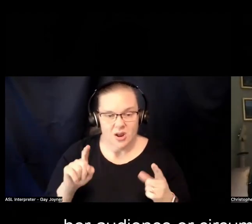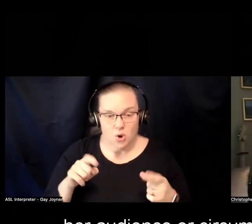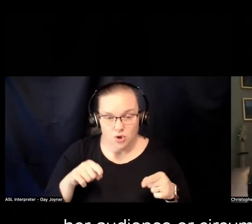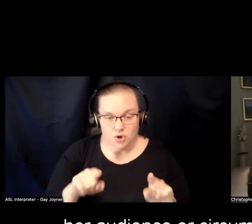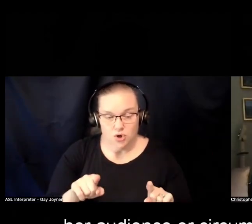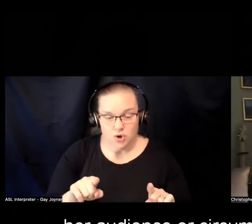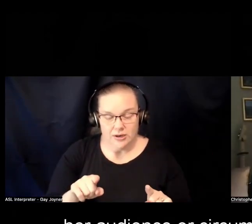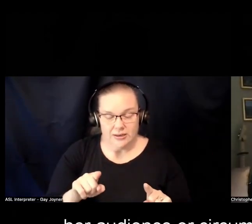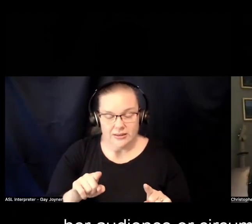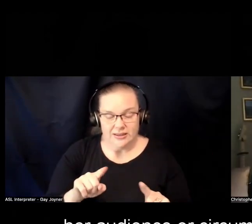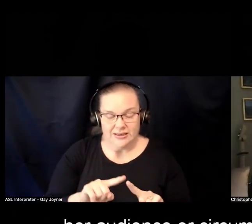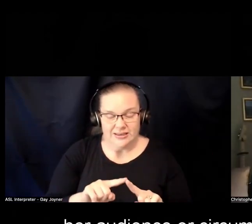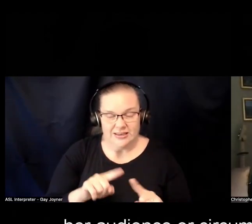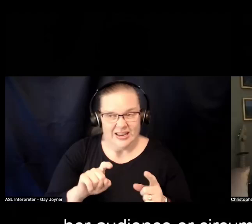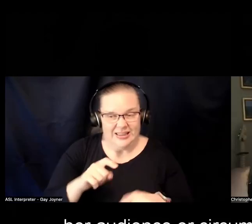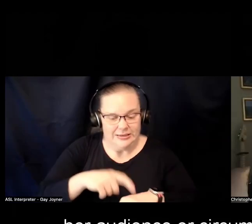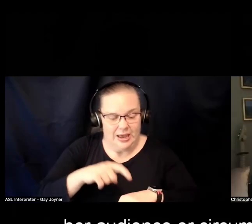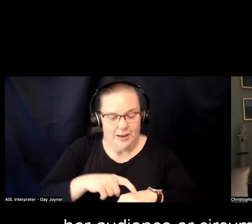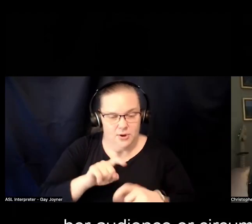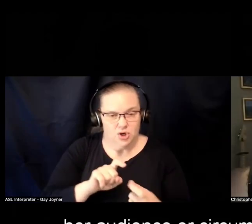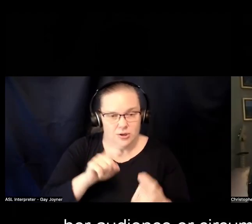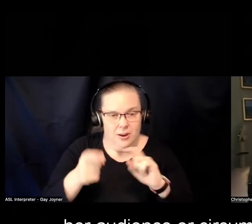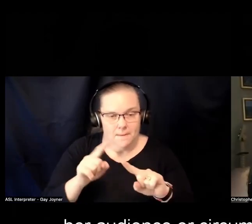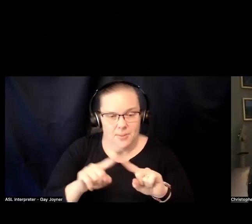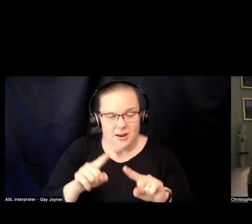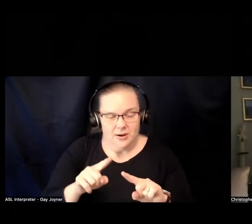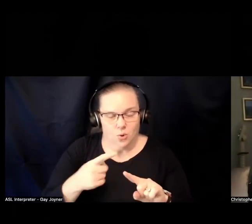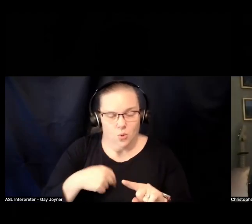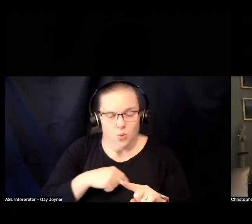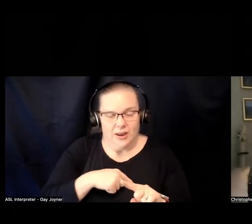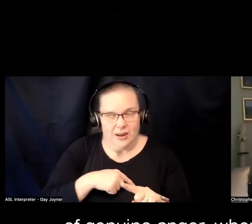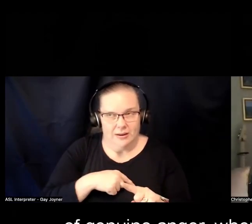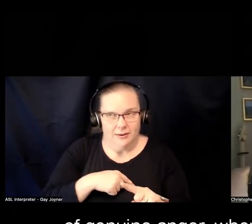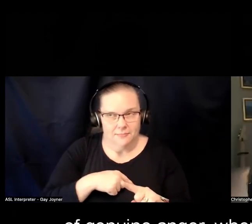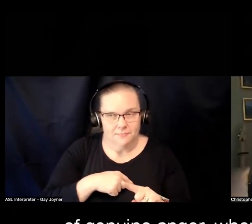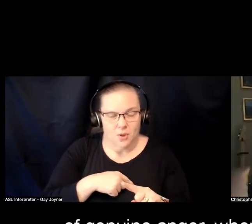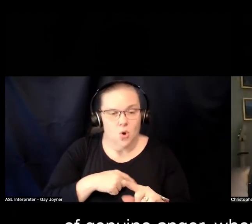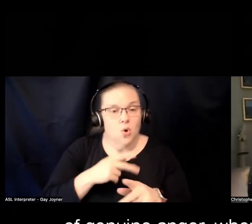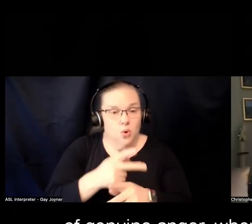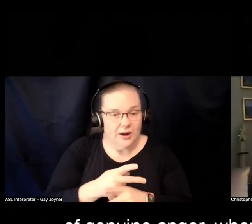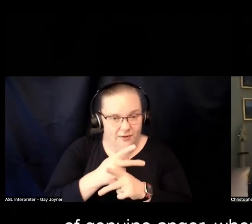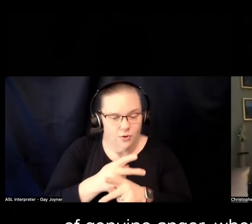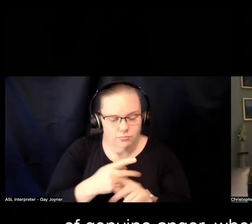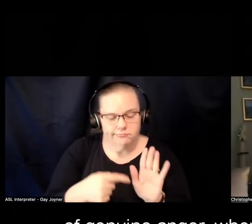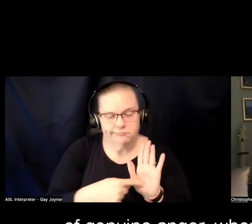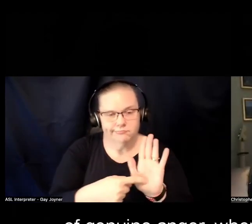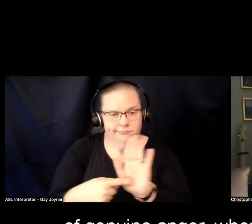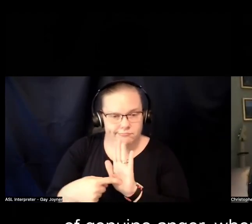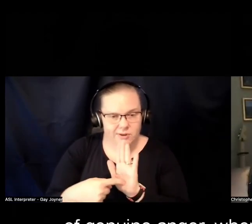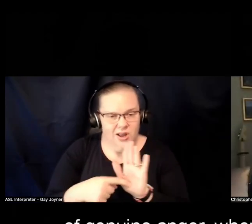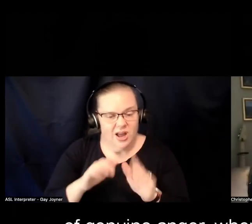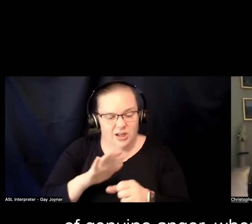or circumstance, since she had been a teenage suffragette, Anna was capable of outbursts of genuine anger when her